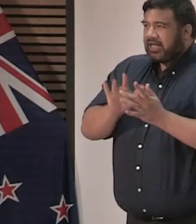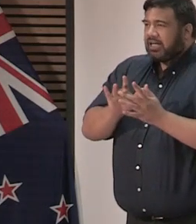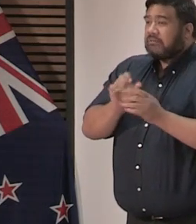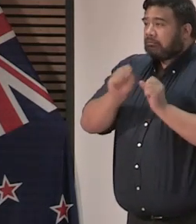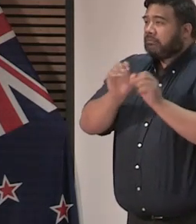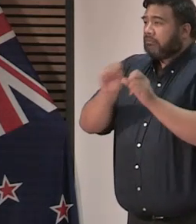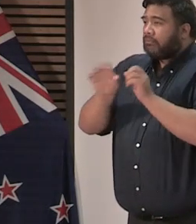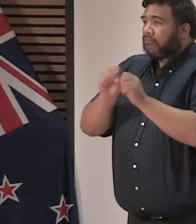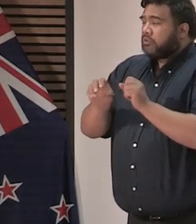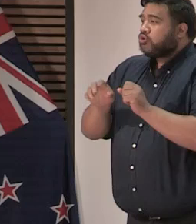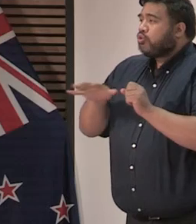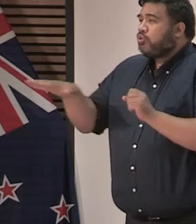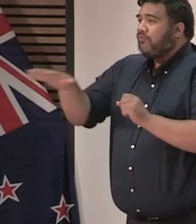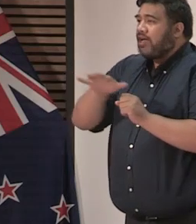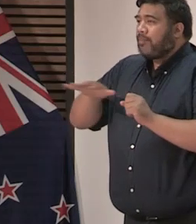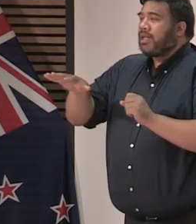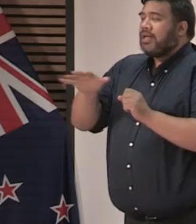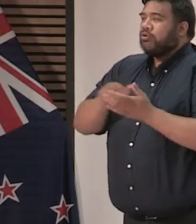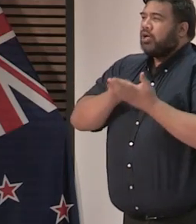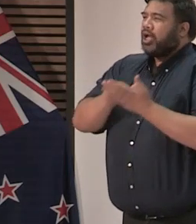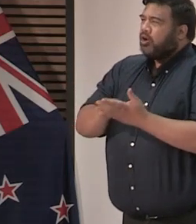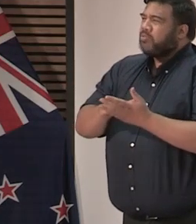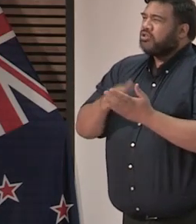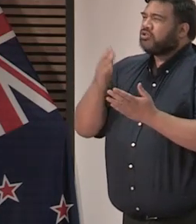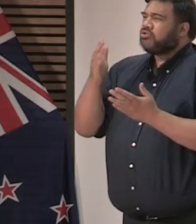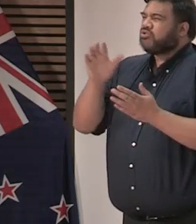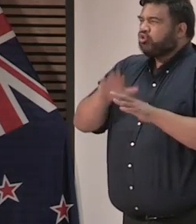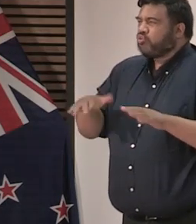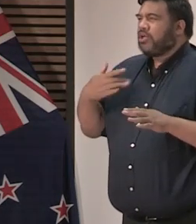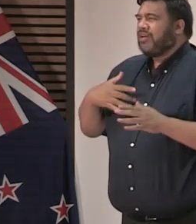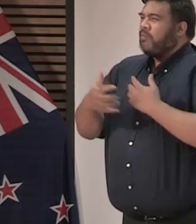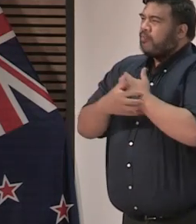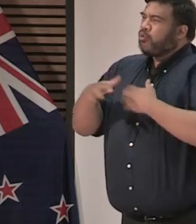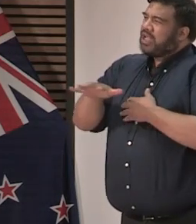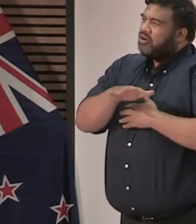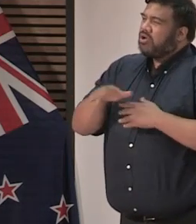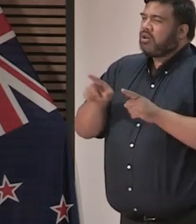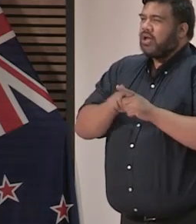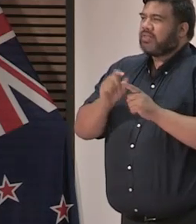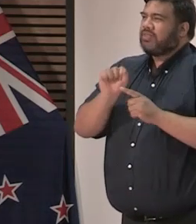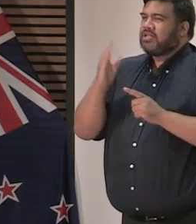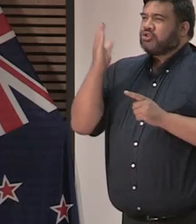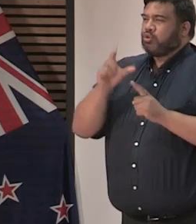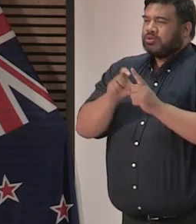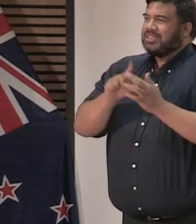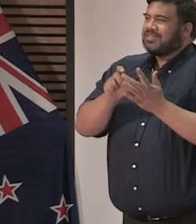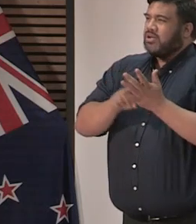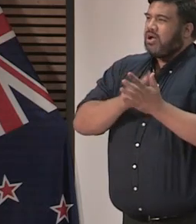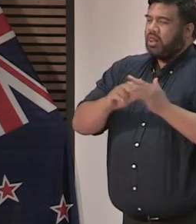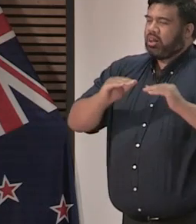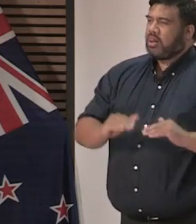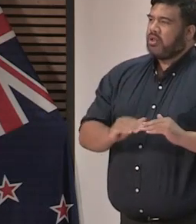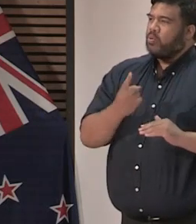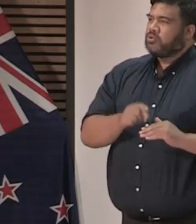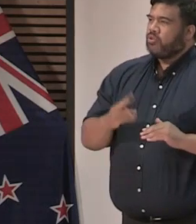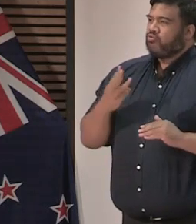to 3. We've also had 10,000 devices being distributed by schools to students. More